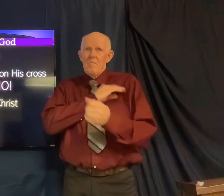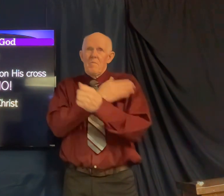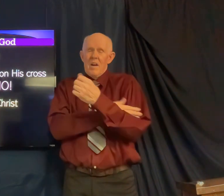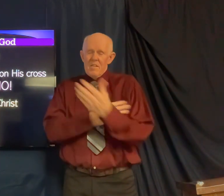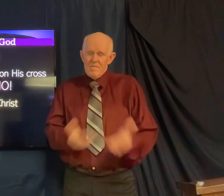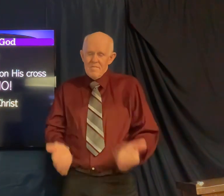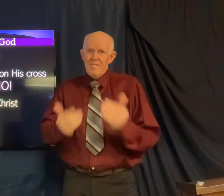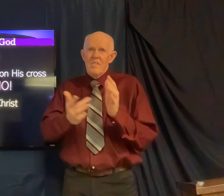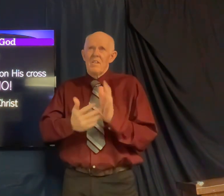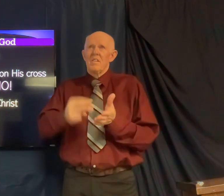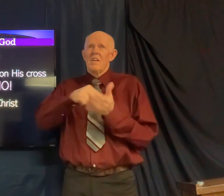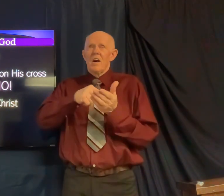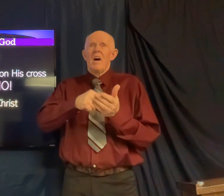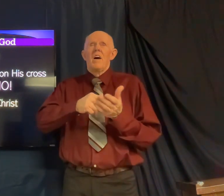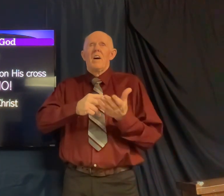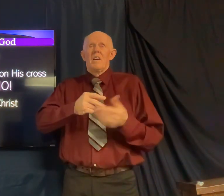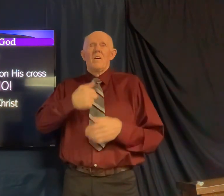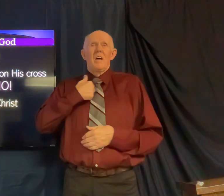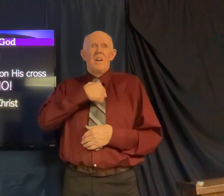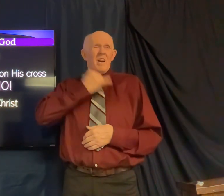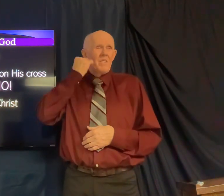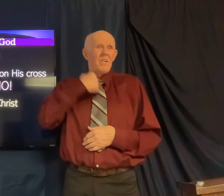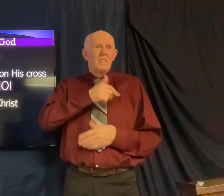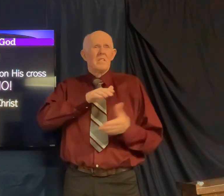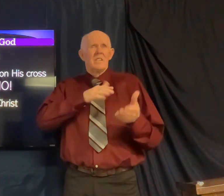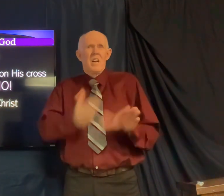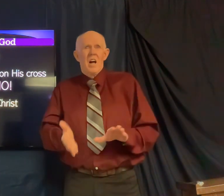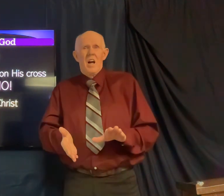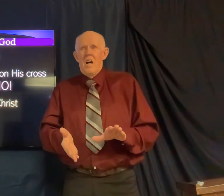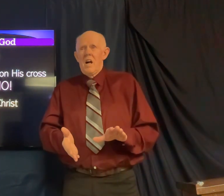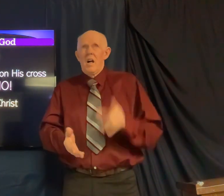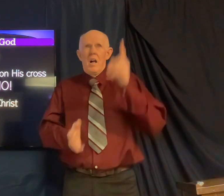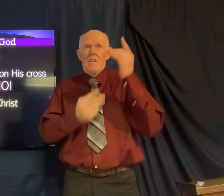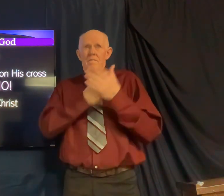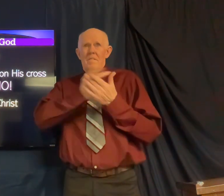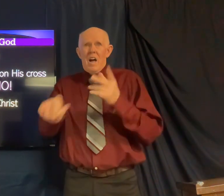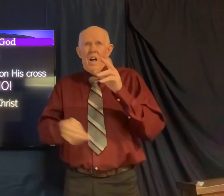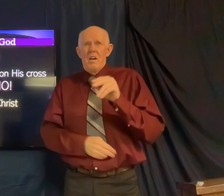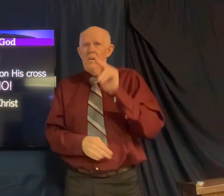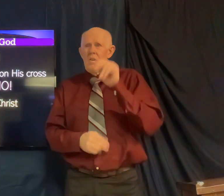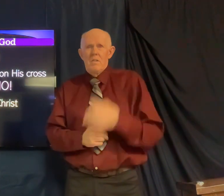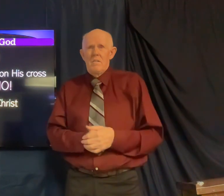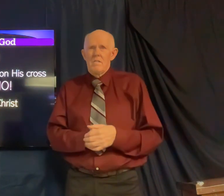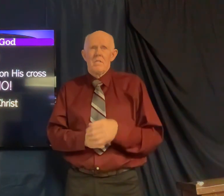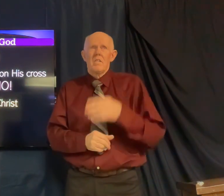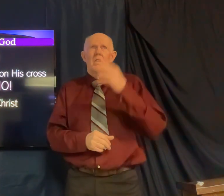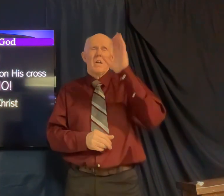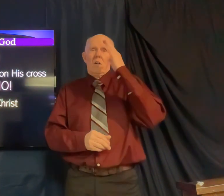failing. He had the power to raise him. If we die, do we fail?